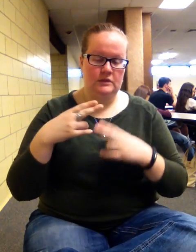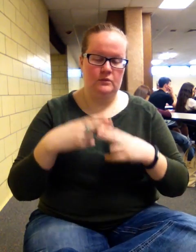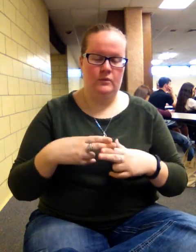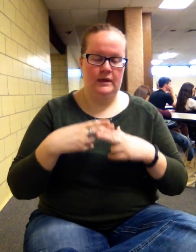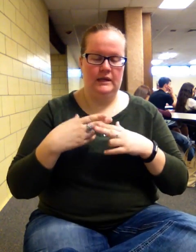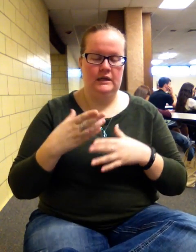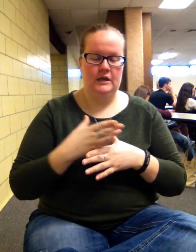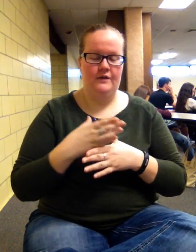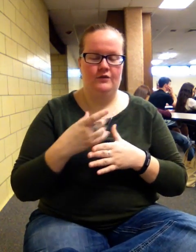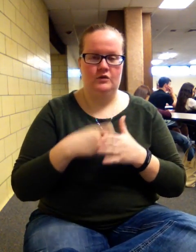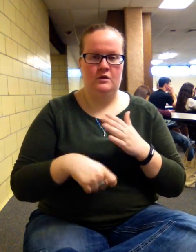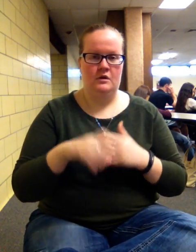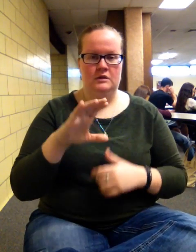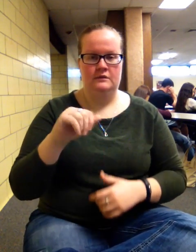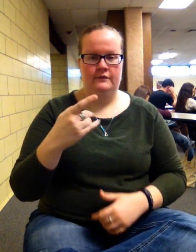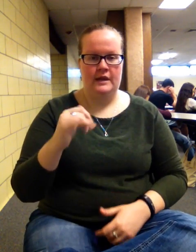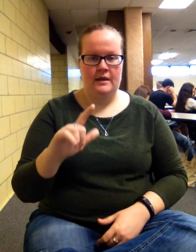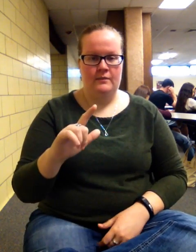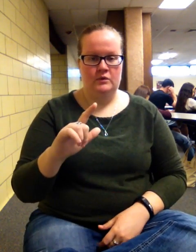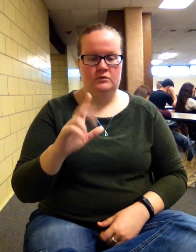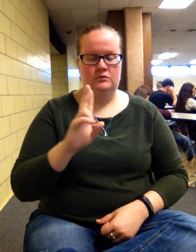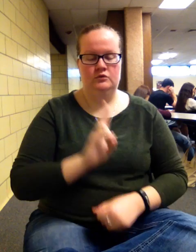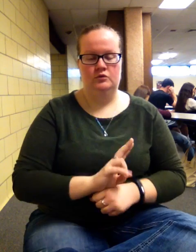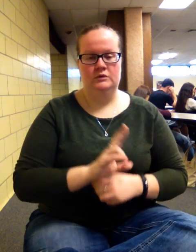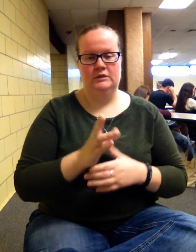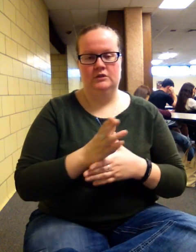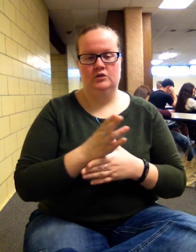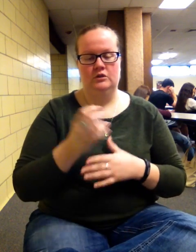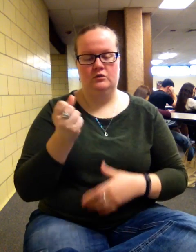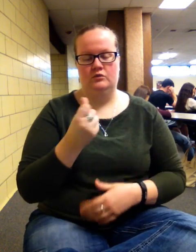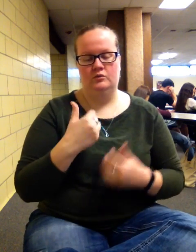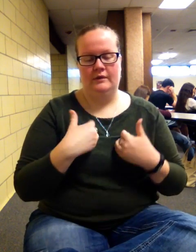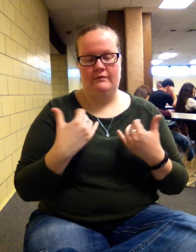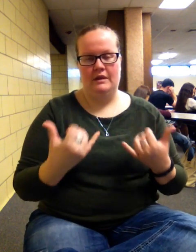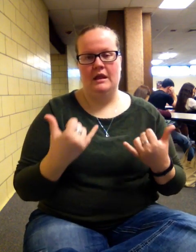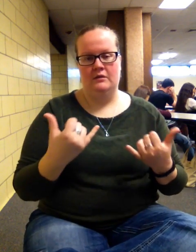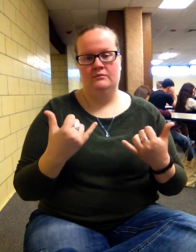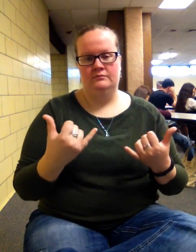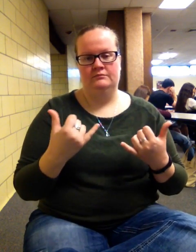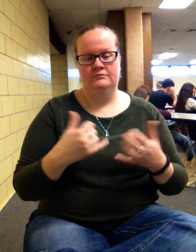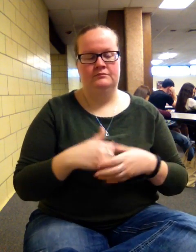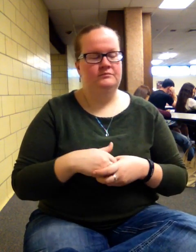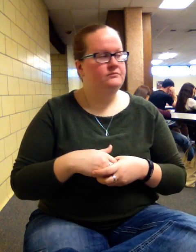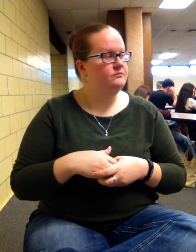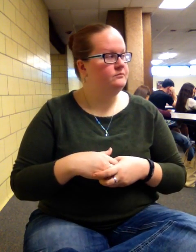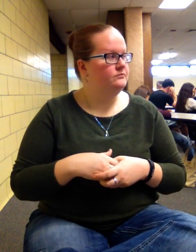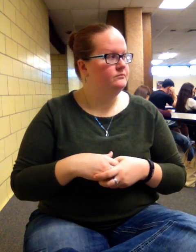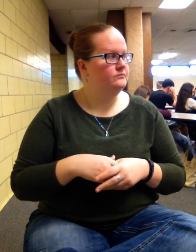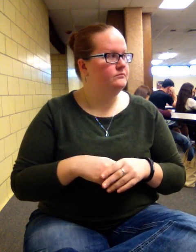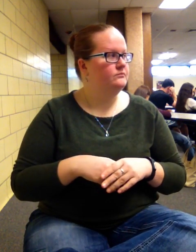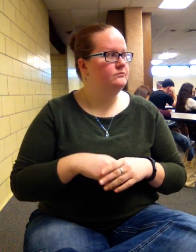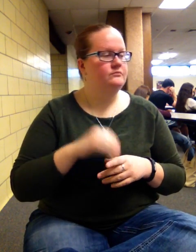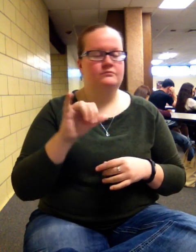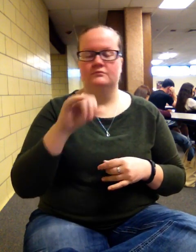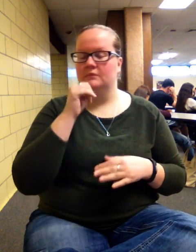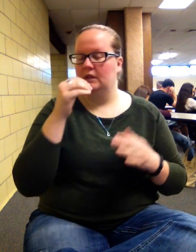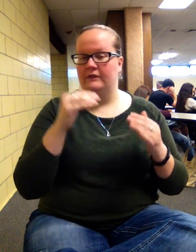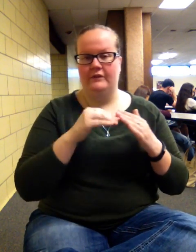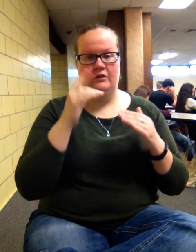of capital using the shareholders that we have now, that wouldn't be fair then for a low-risk project